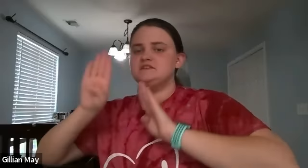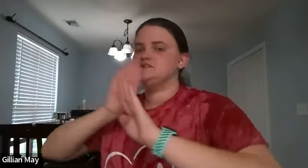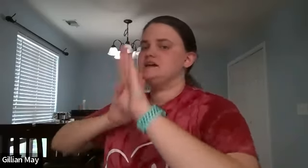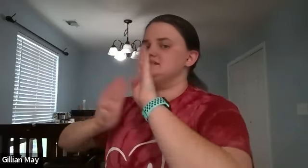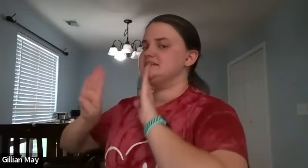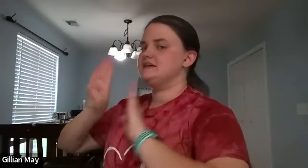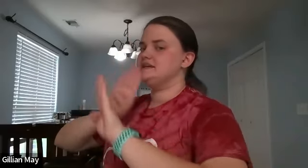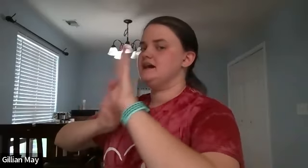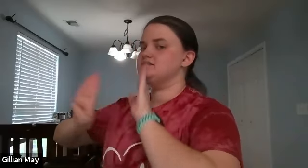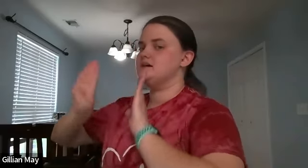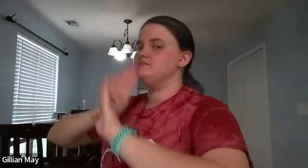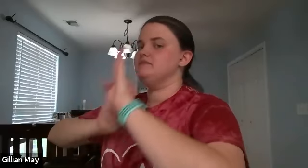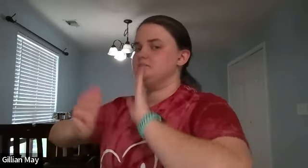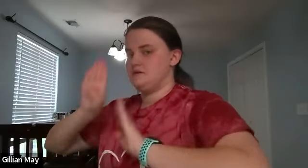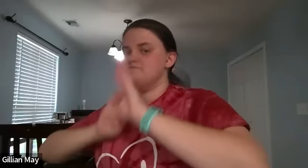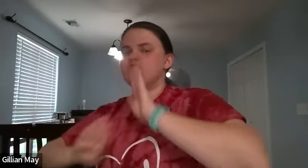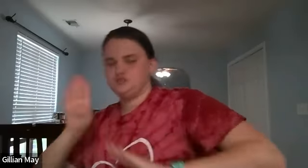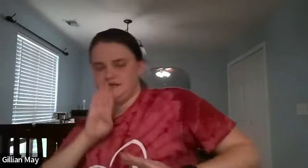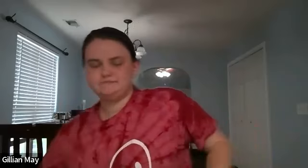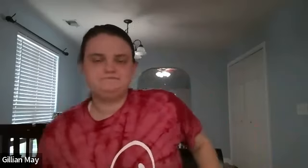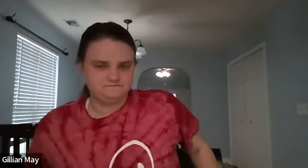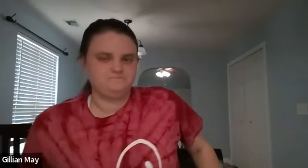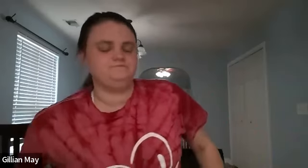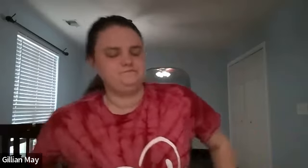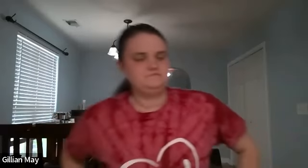So you kind of see like, yeah, oh, there we go. Frustrated.